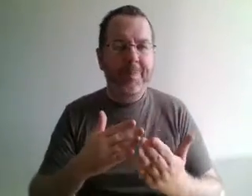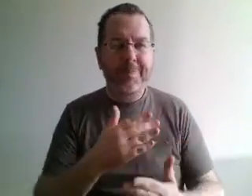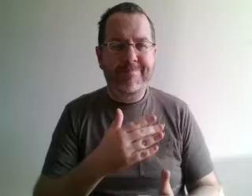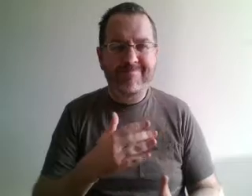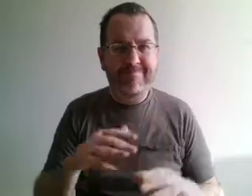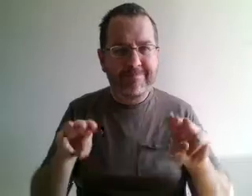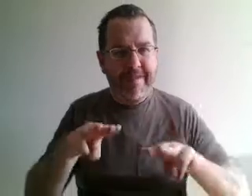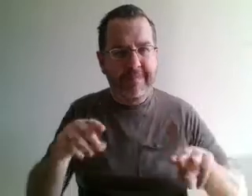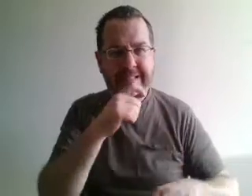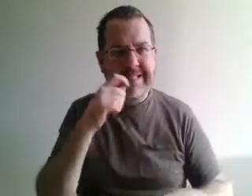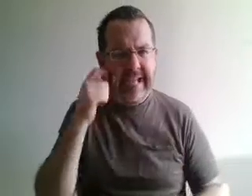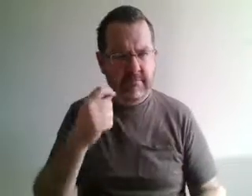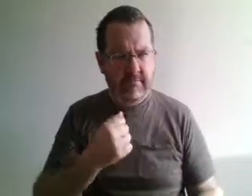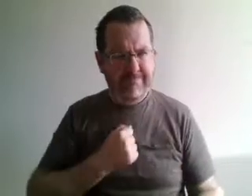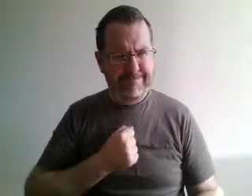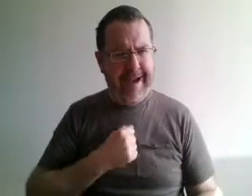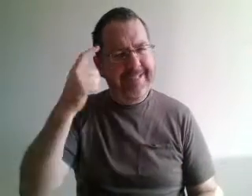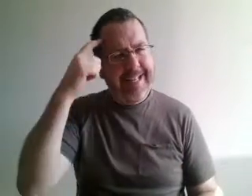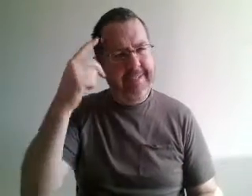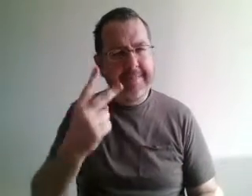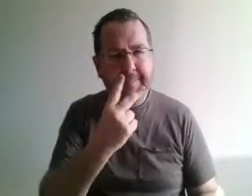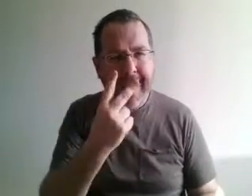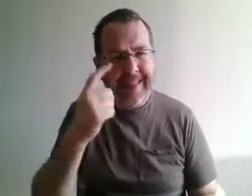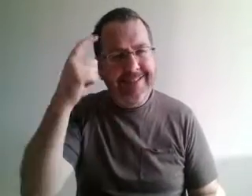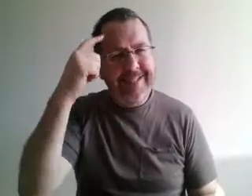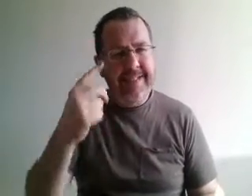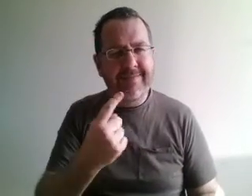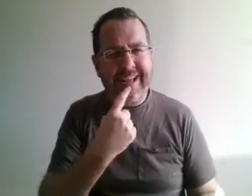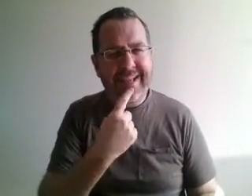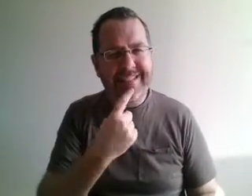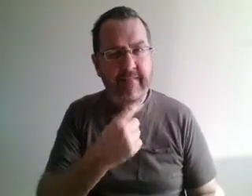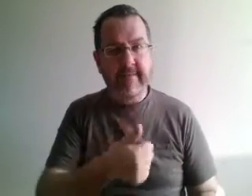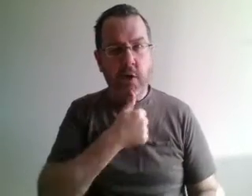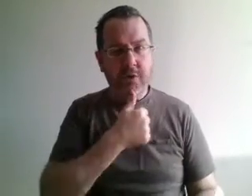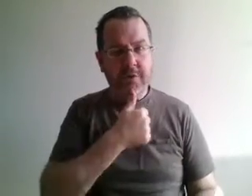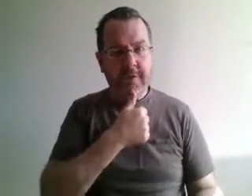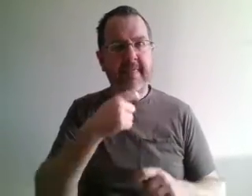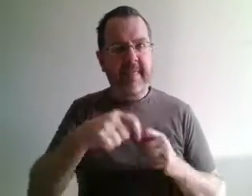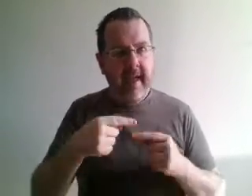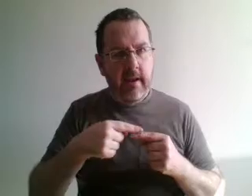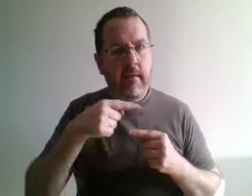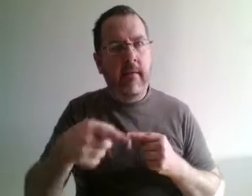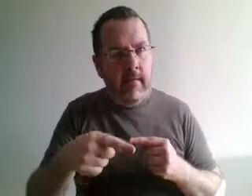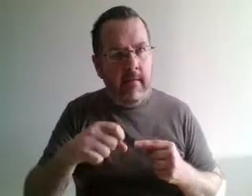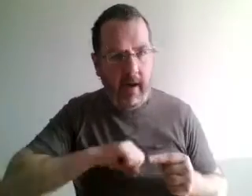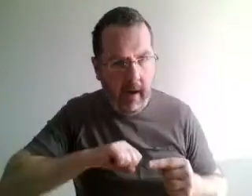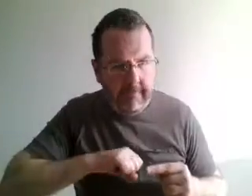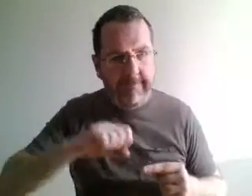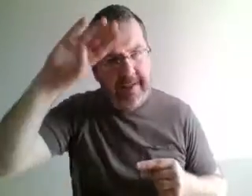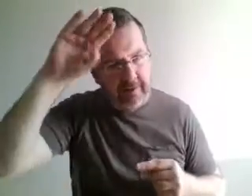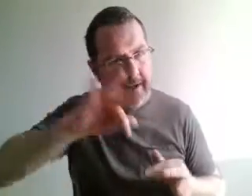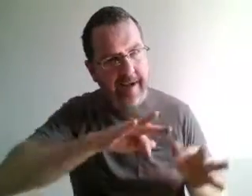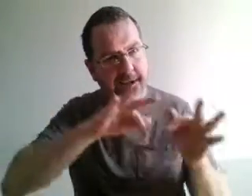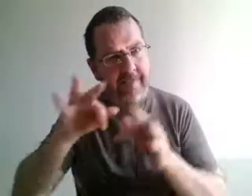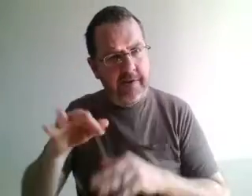actually losing the sense of smell and taste before they had other symptoms, which was remarkable. And then on the scientific level,